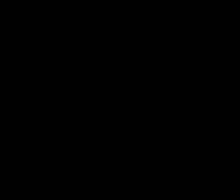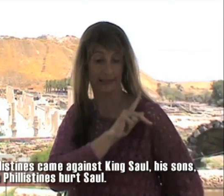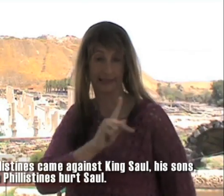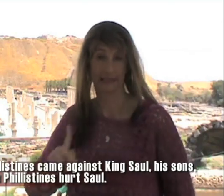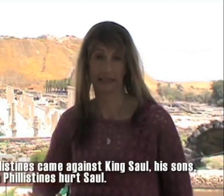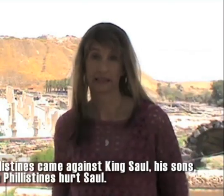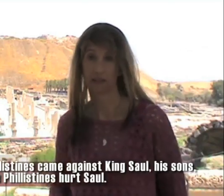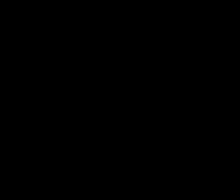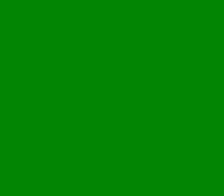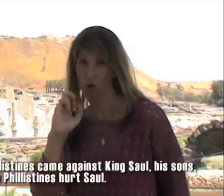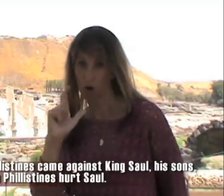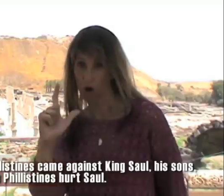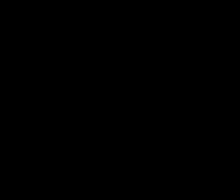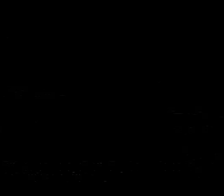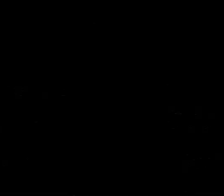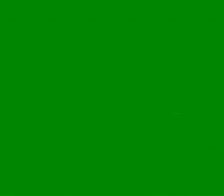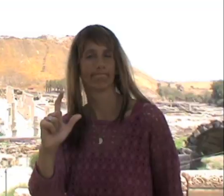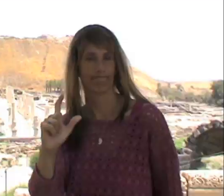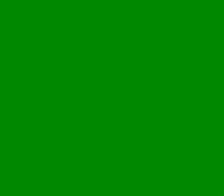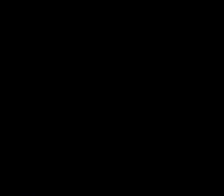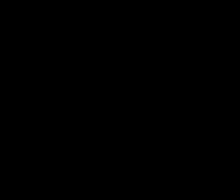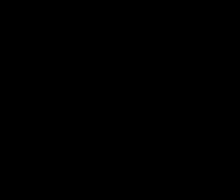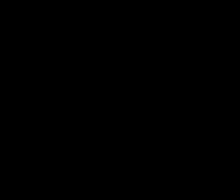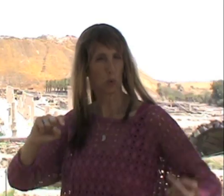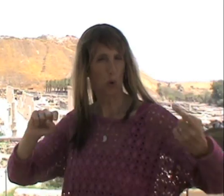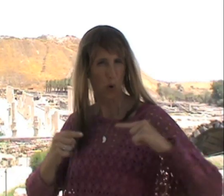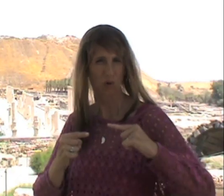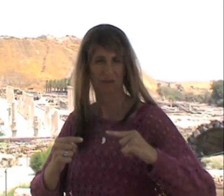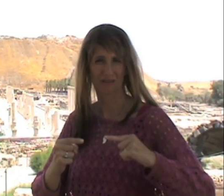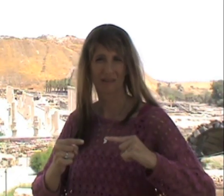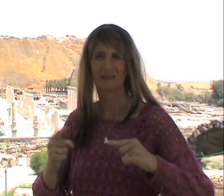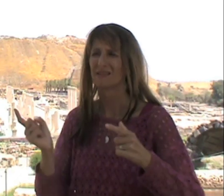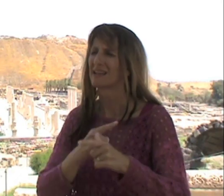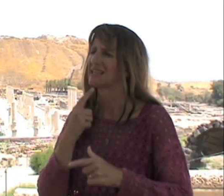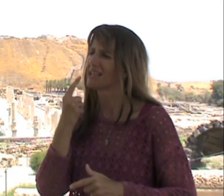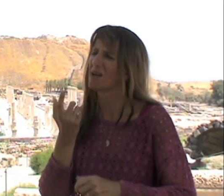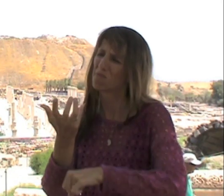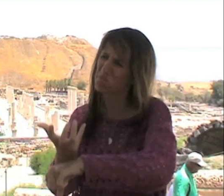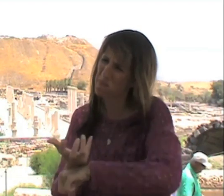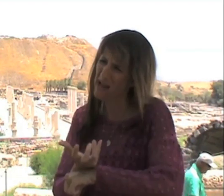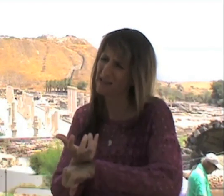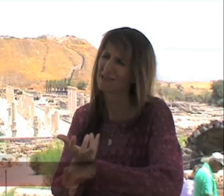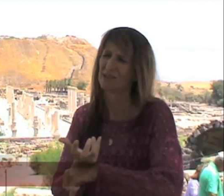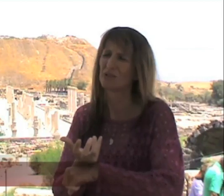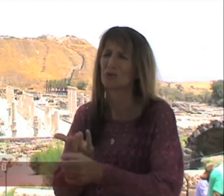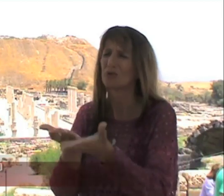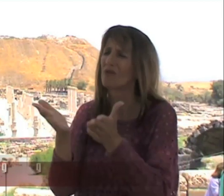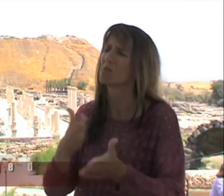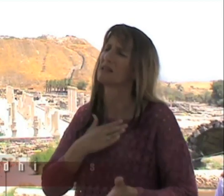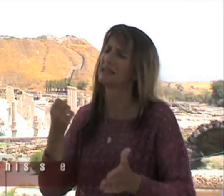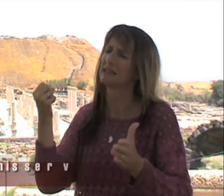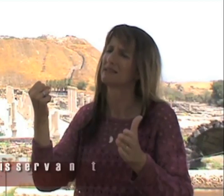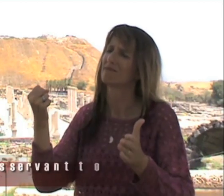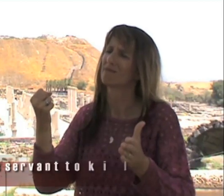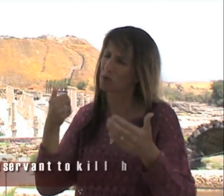And then they hurt King Saul. The Philistines hurt him, and then King Saul